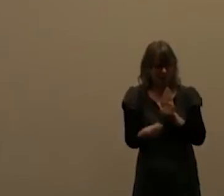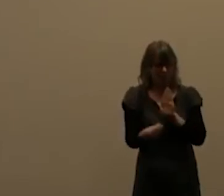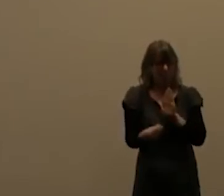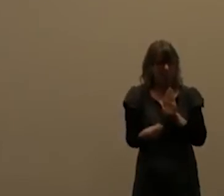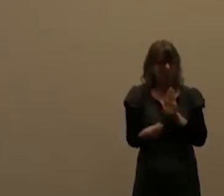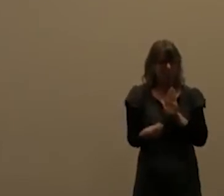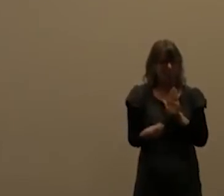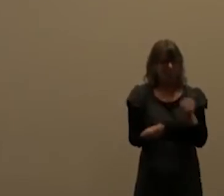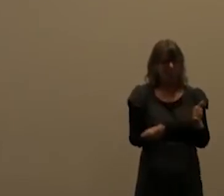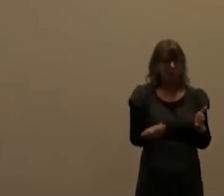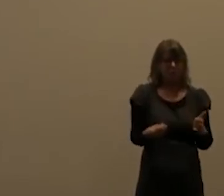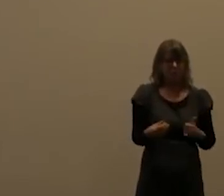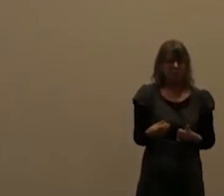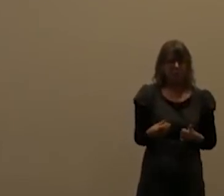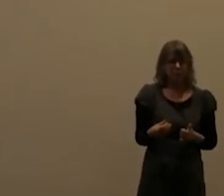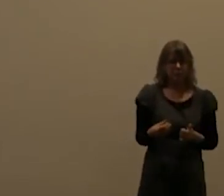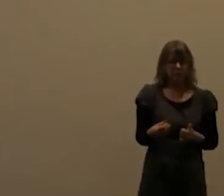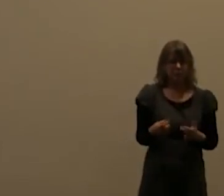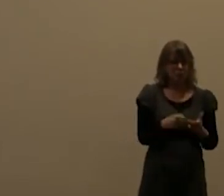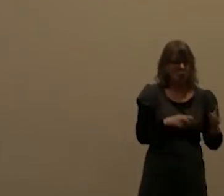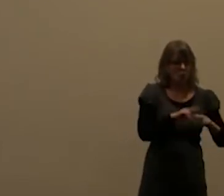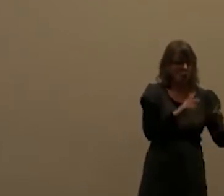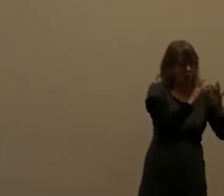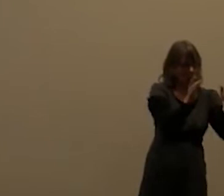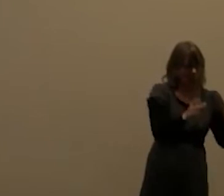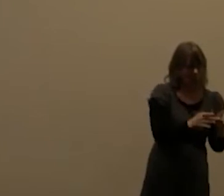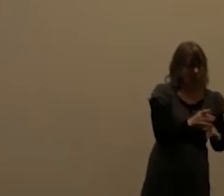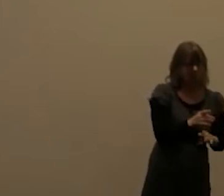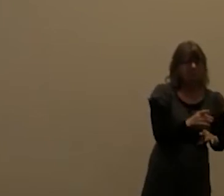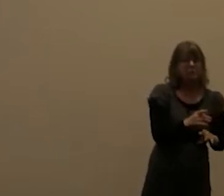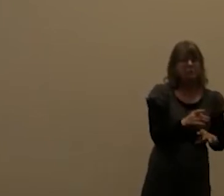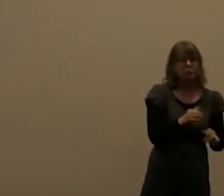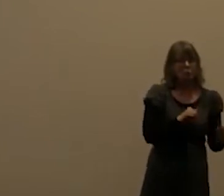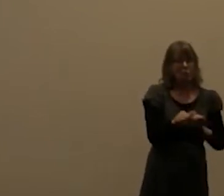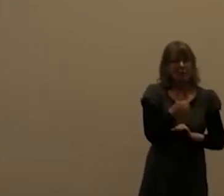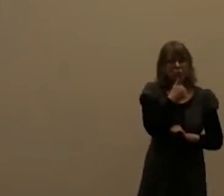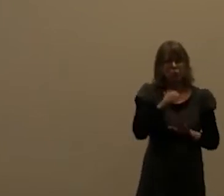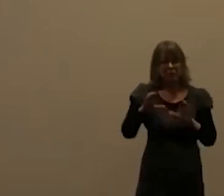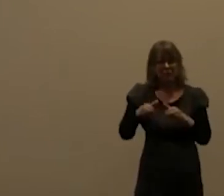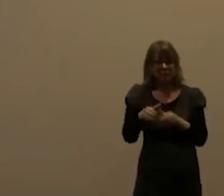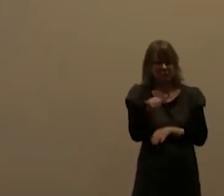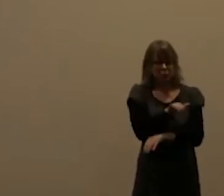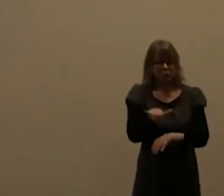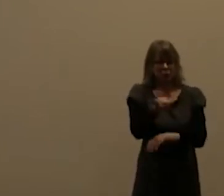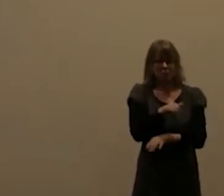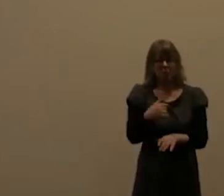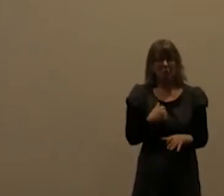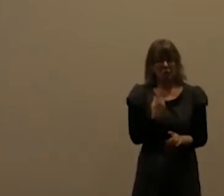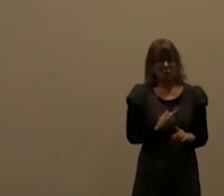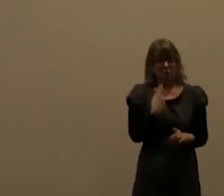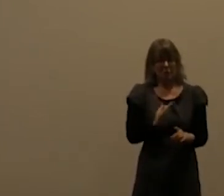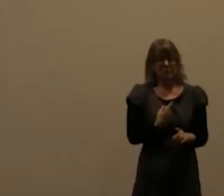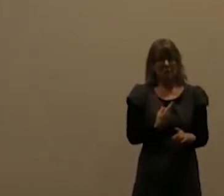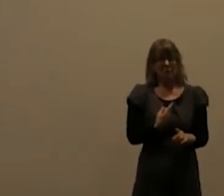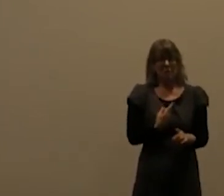Yeah, so the question there is if we want to do offline applications, is it better to use Teams or something else? In that scenario, personally, I would probably just build